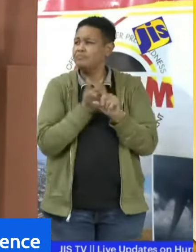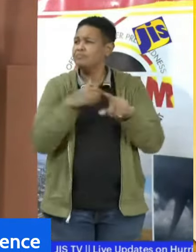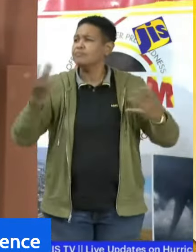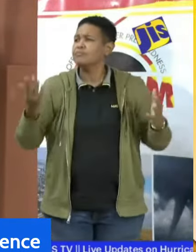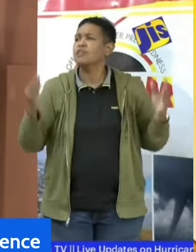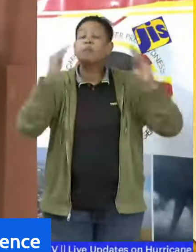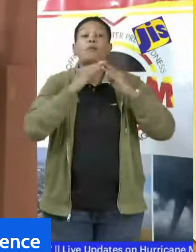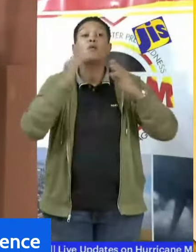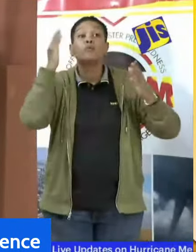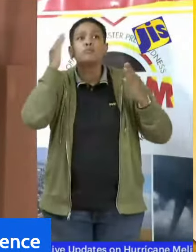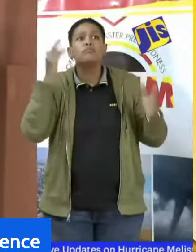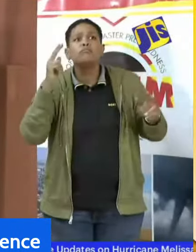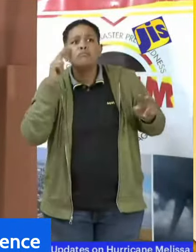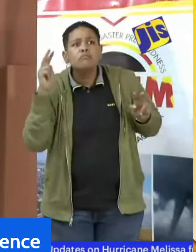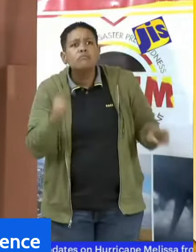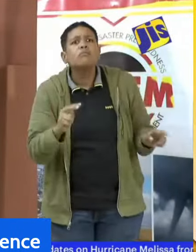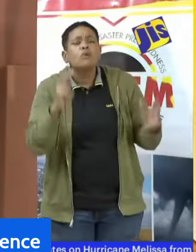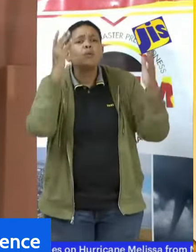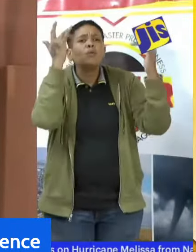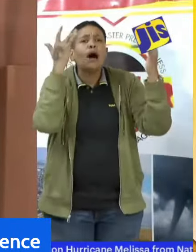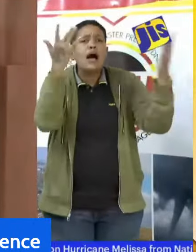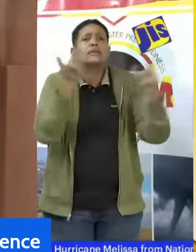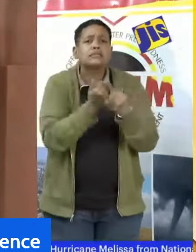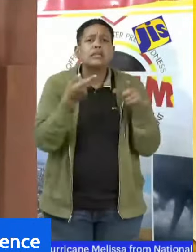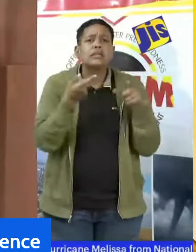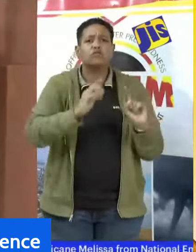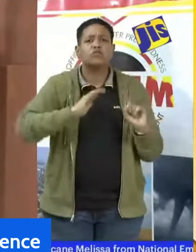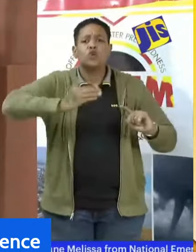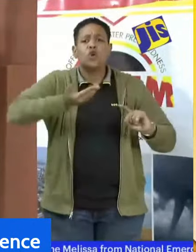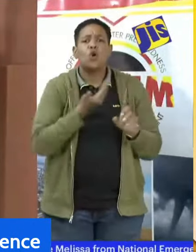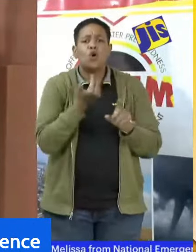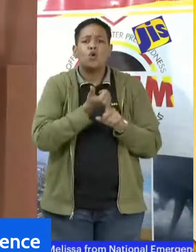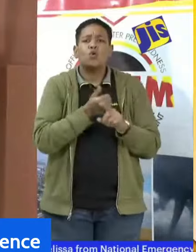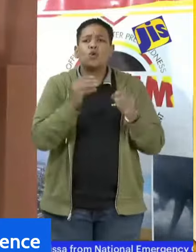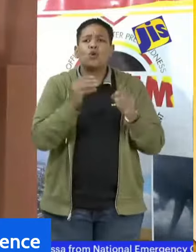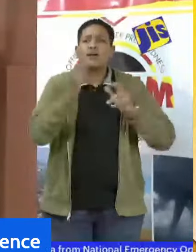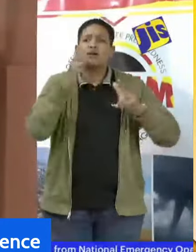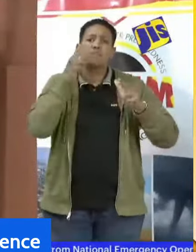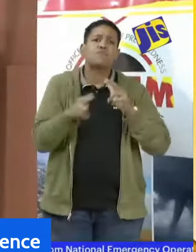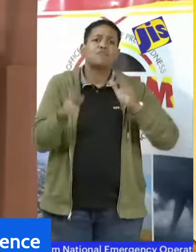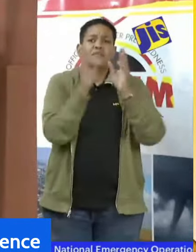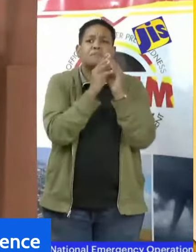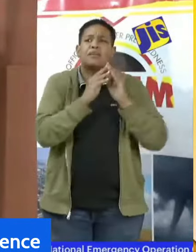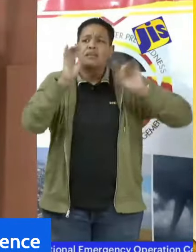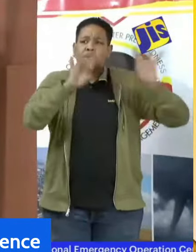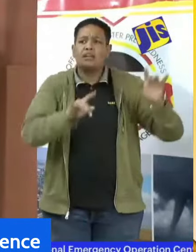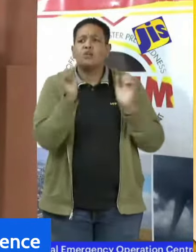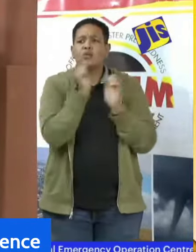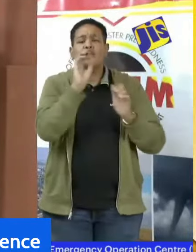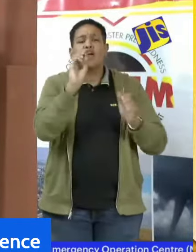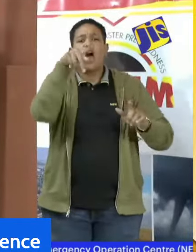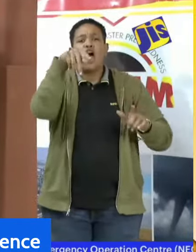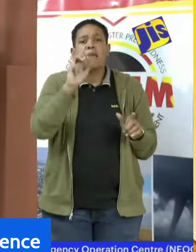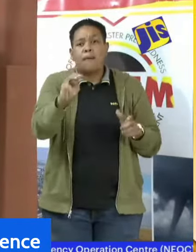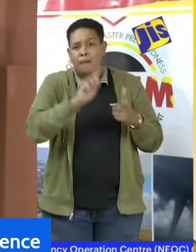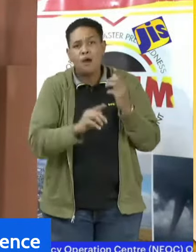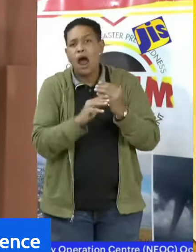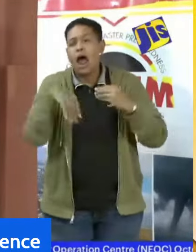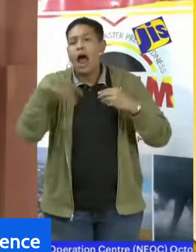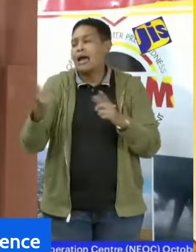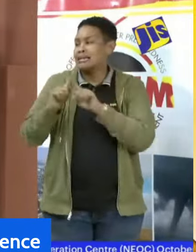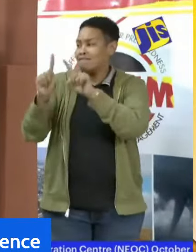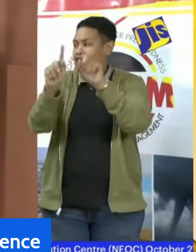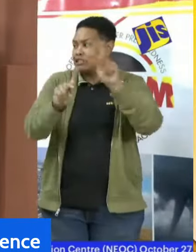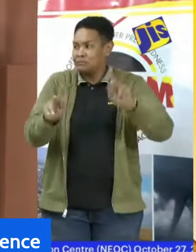more pronounced because during our briefing meeting with the ARDPEM and